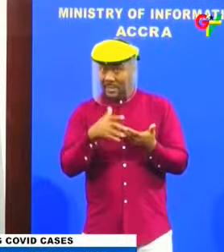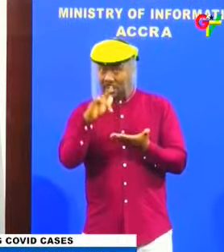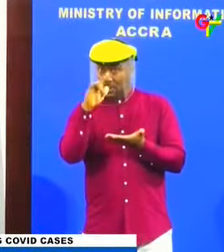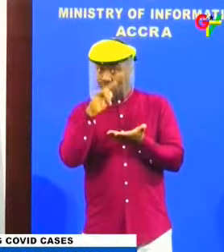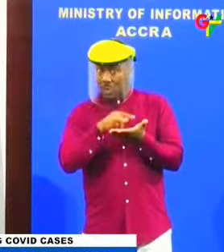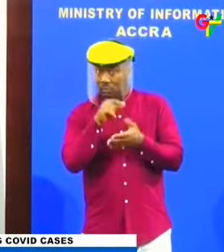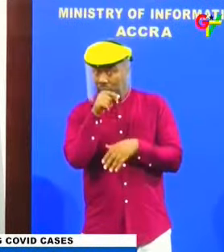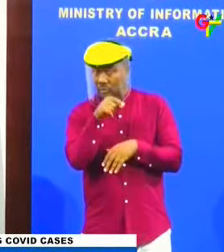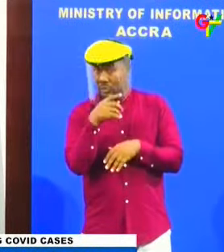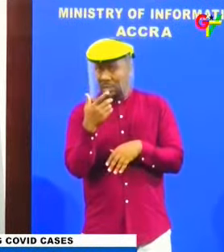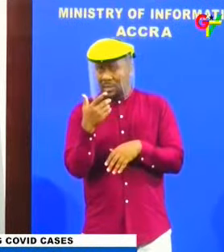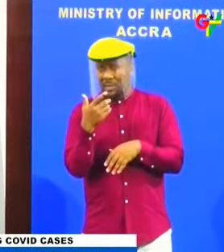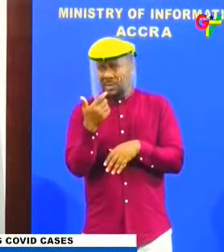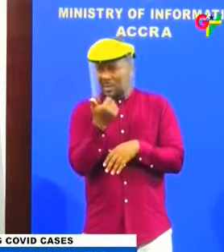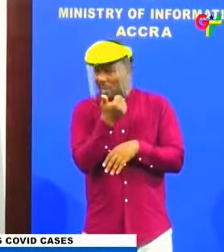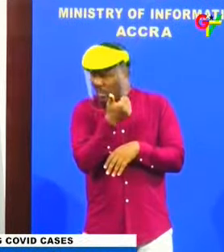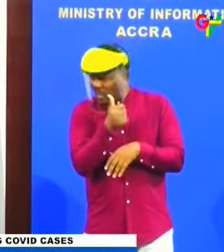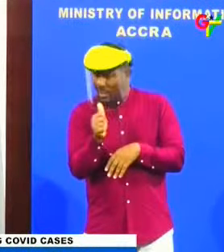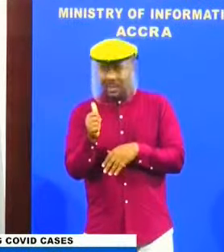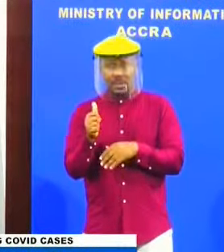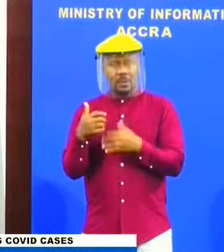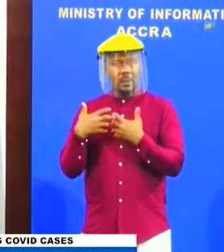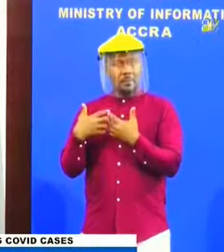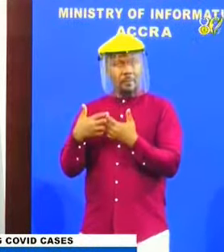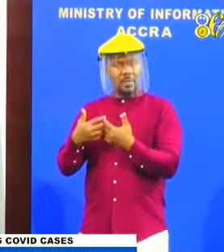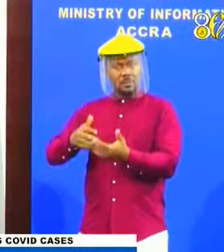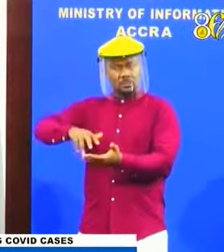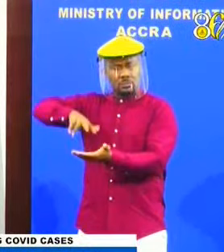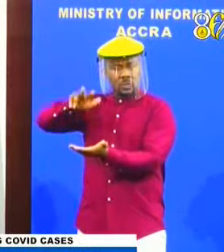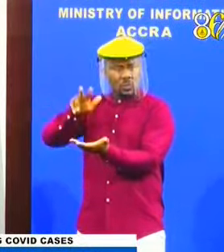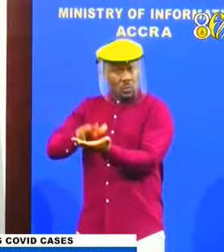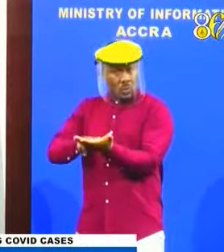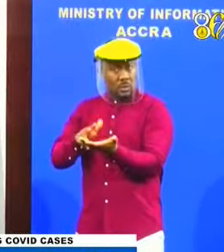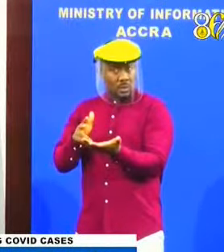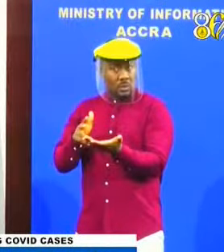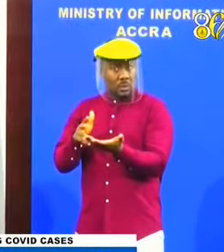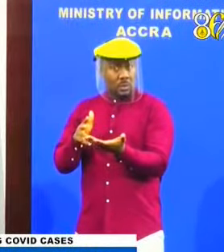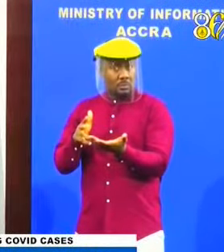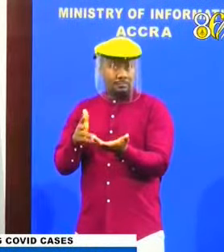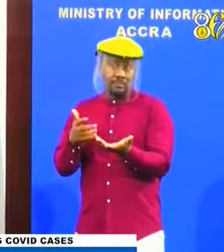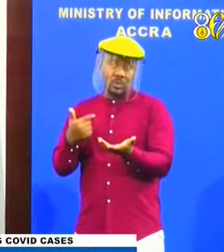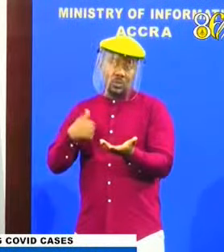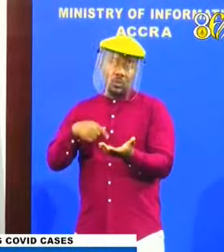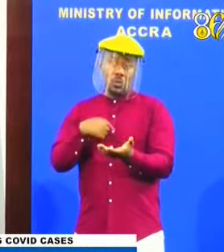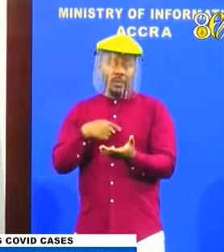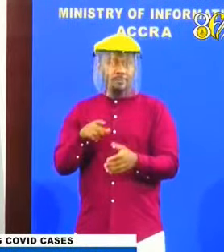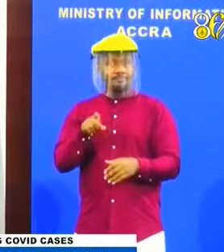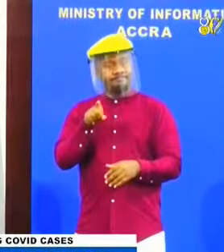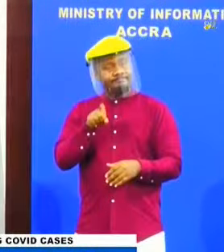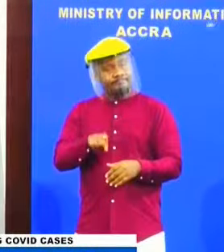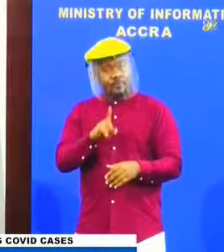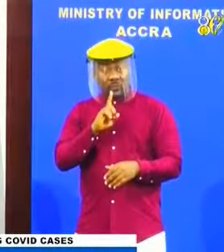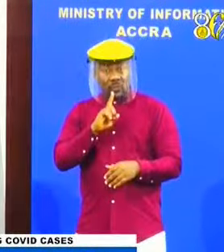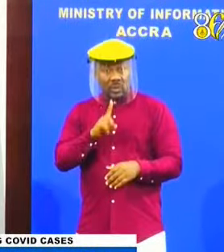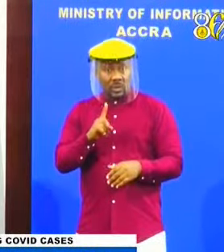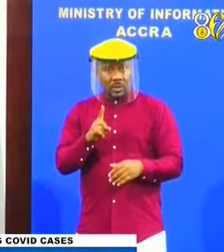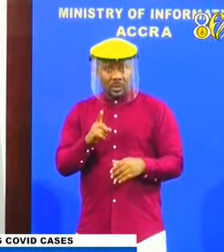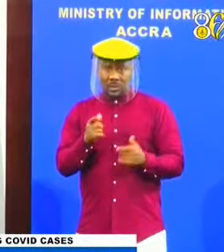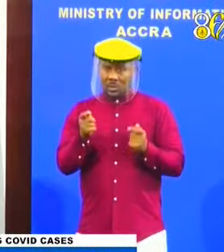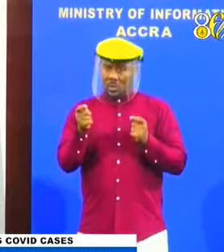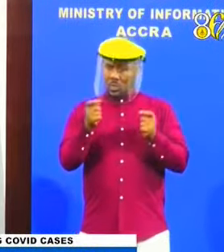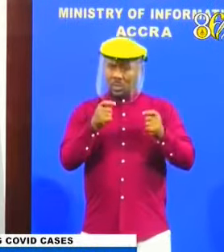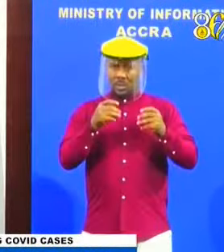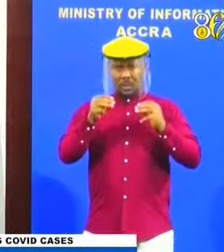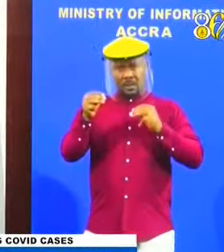device that we register for use. And we'll ensure that the quality management system that is required for the